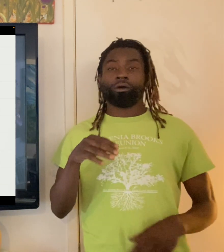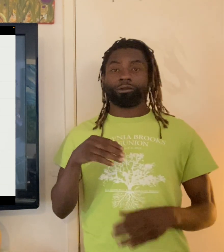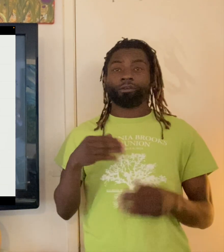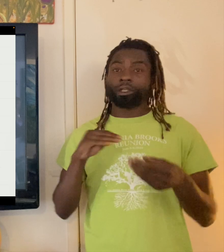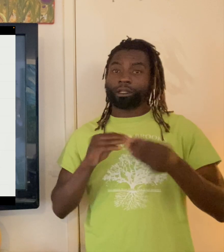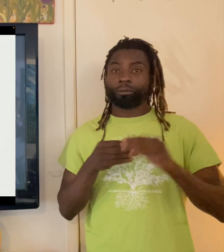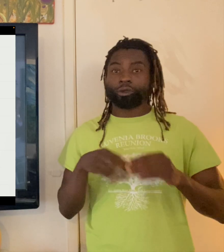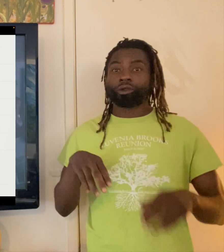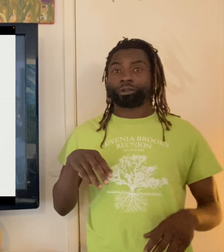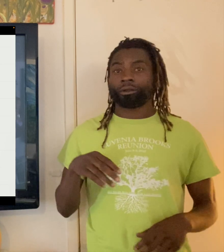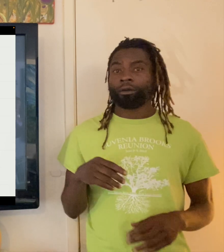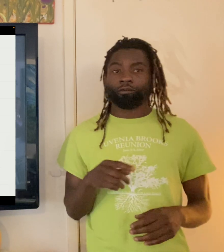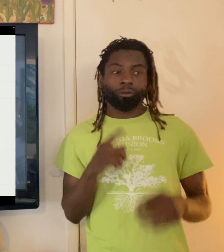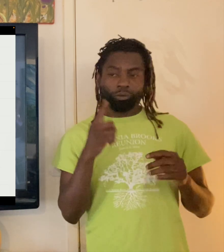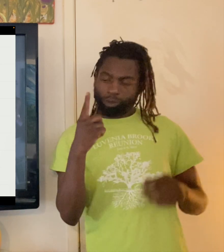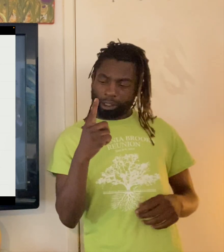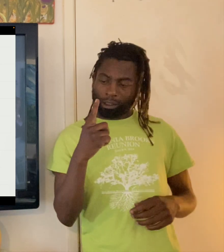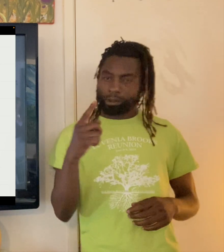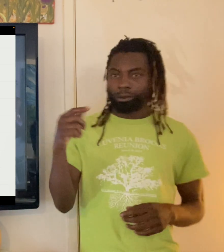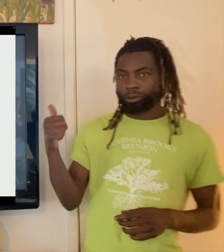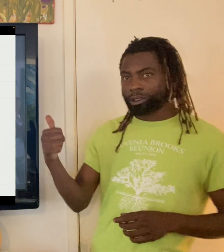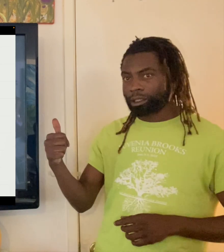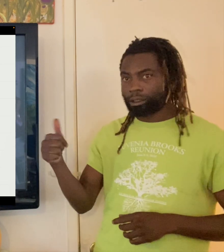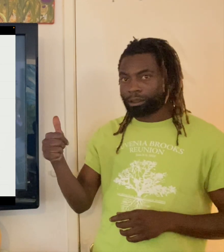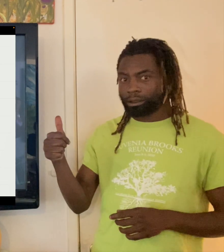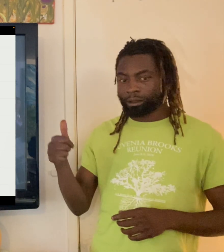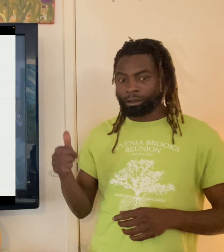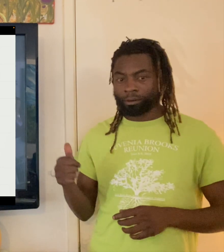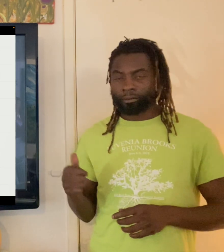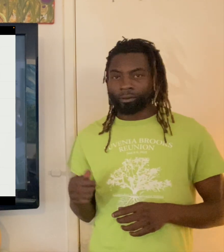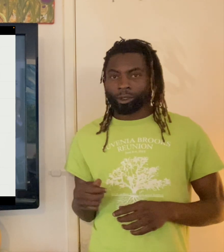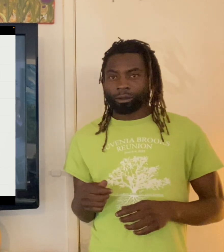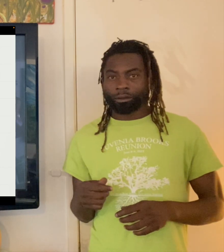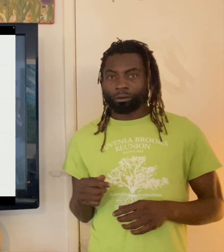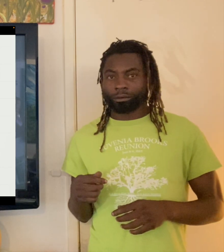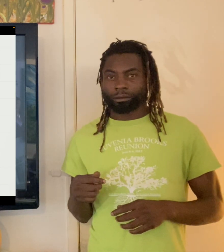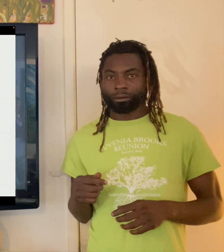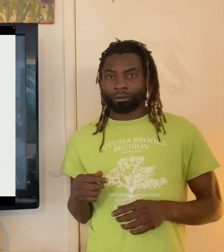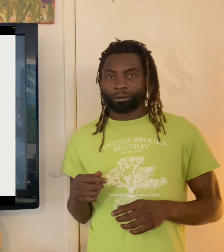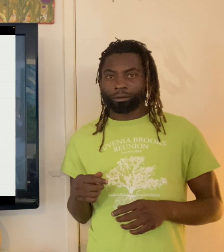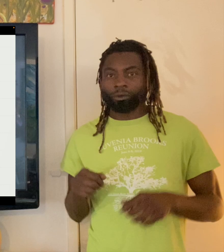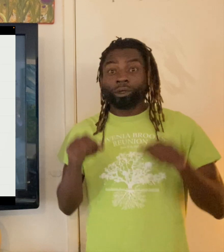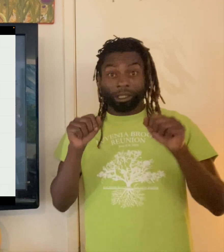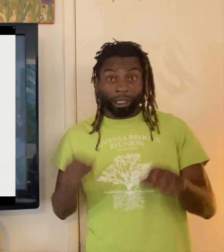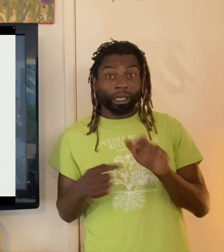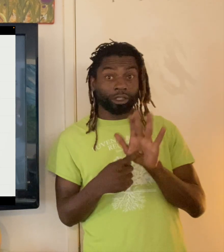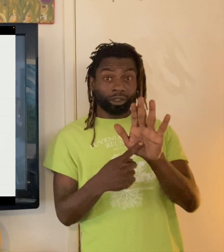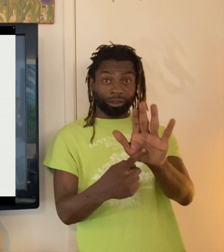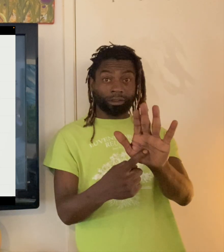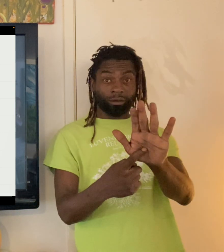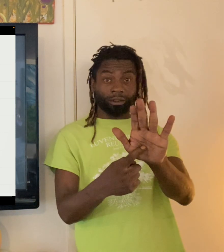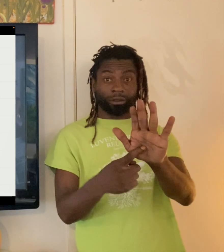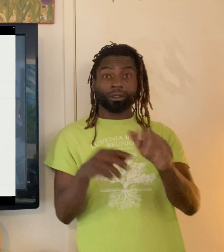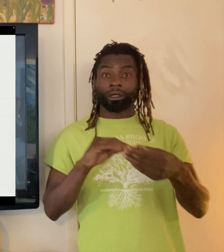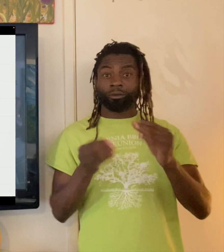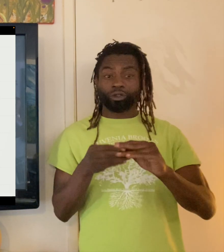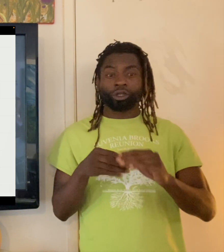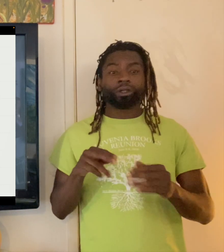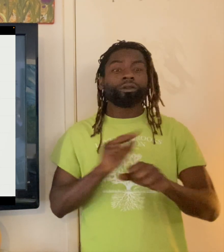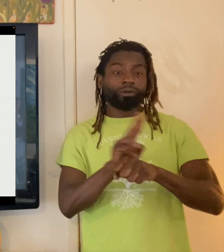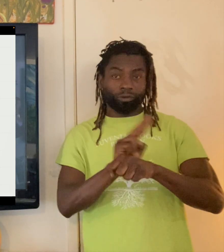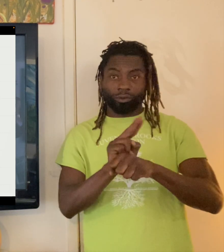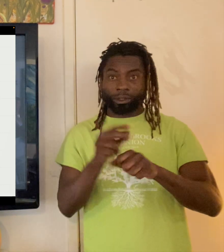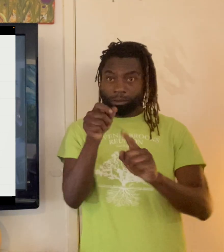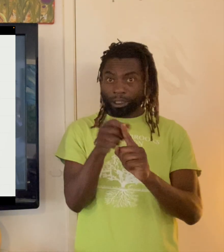numerals from 1 to 10. And did you know that we can also show numbers using bananas? Oh, yes we